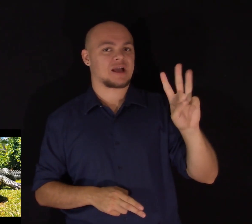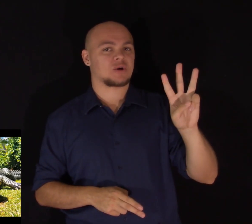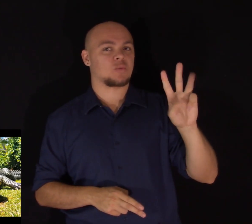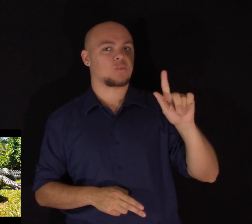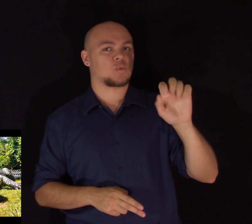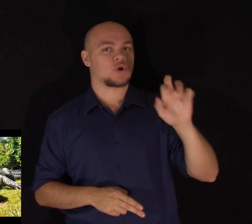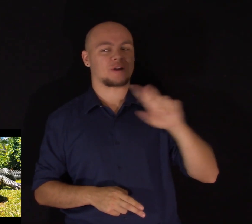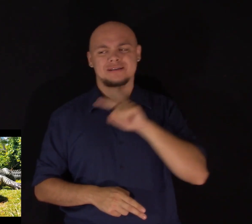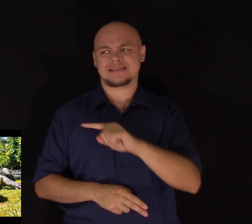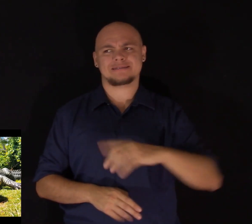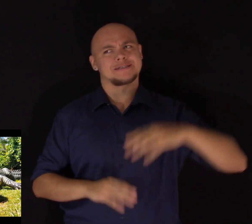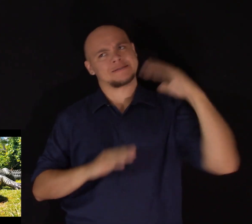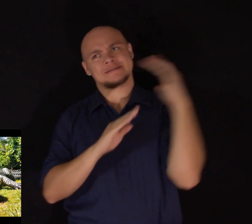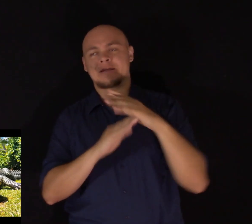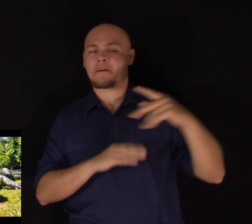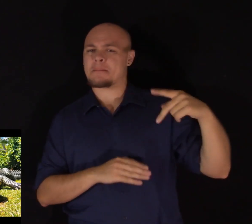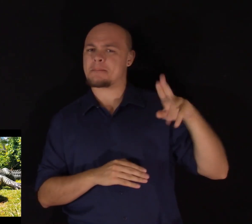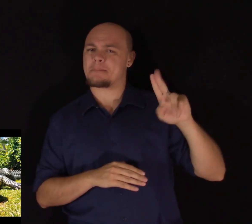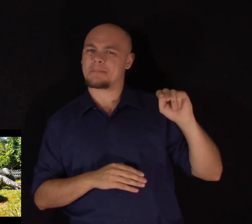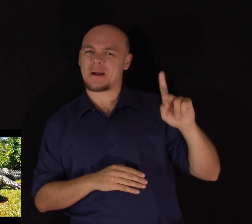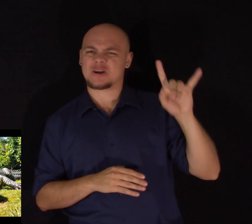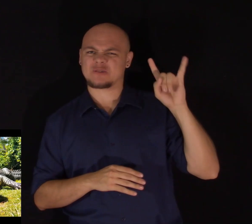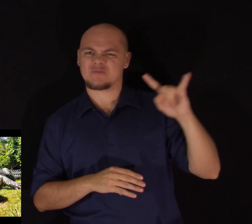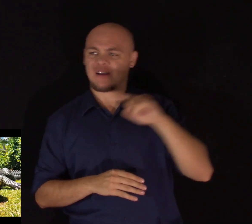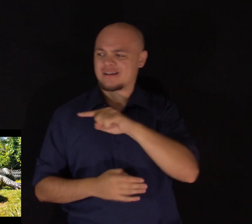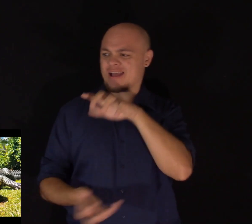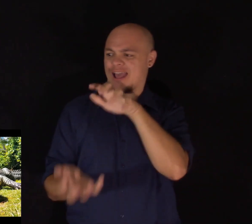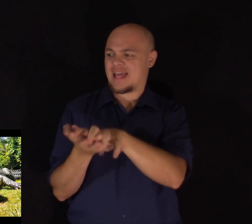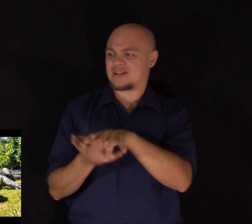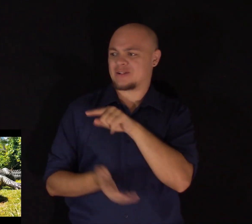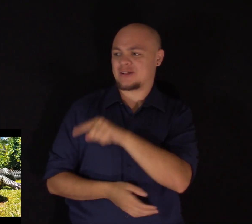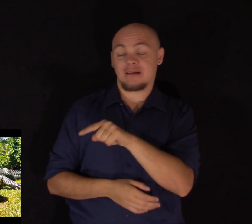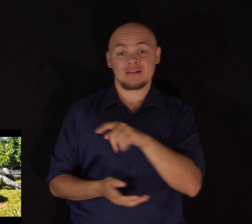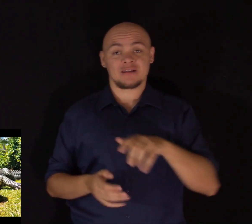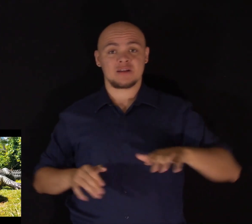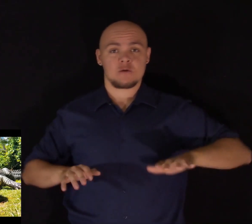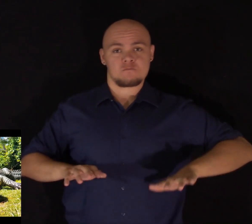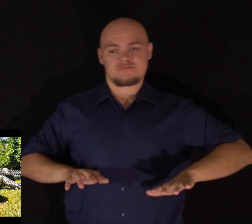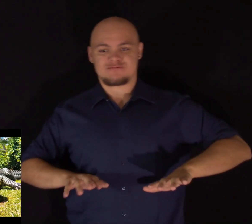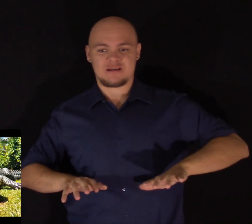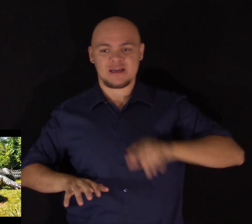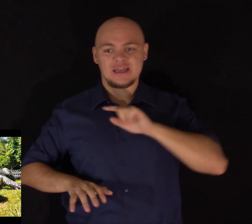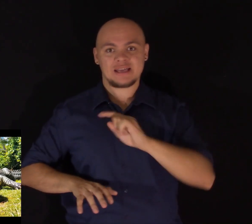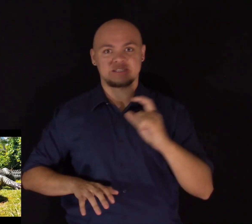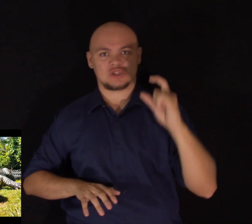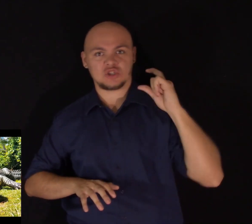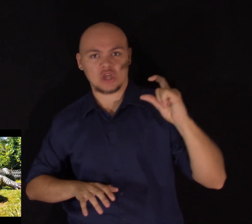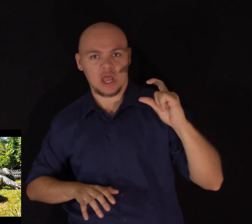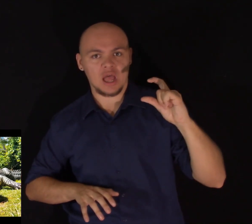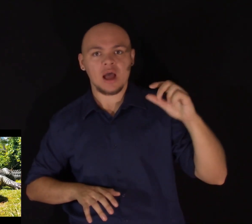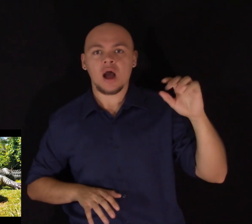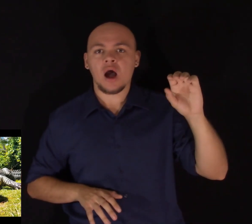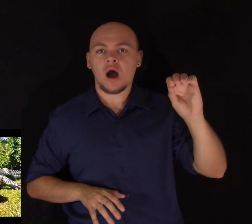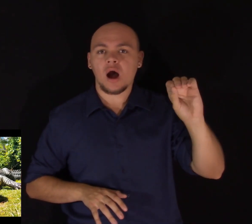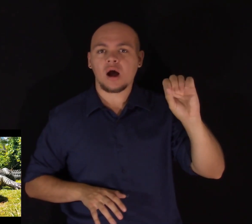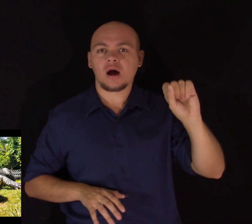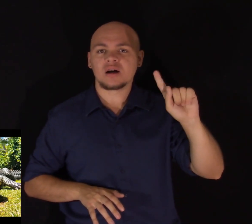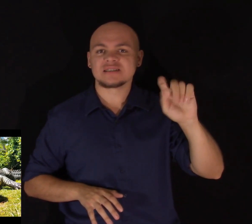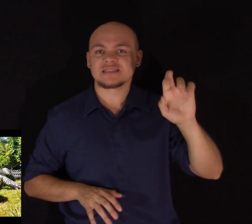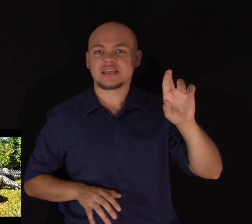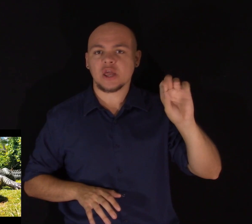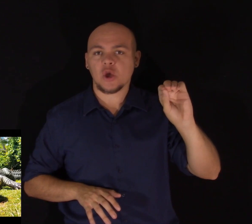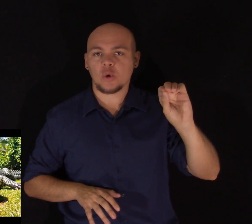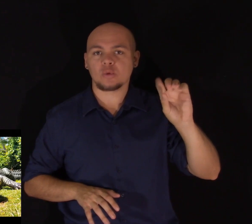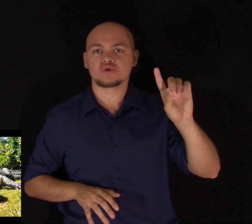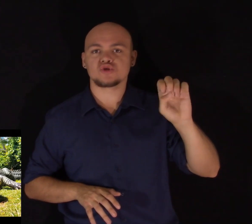punk rock alligator I've ever met. I mean, just look how high those spiked osteoderms are on his back. Those bony